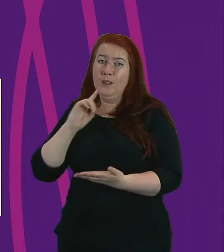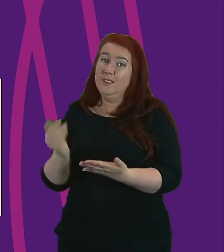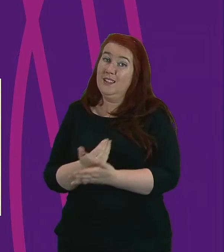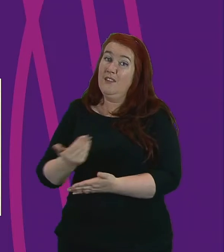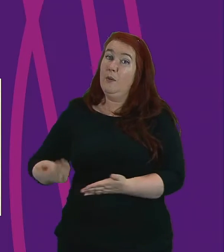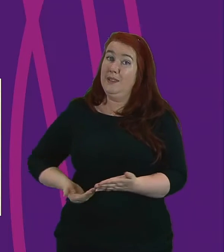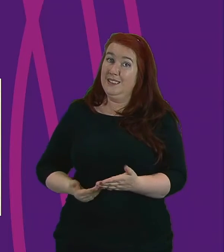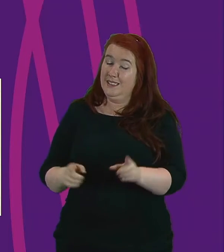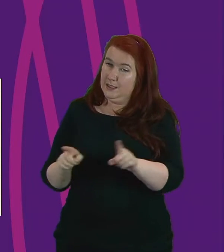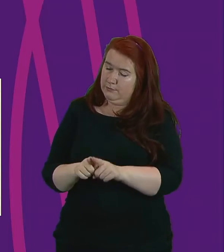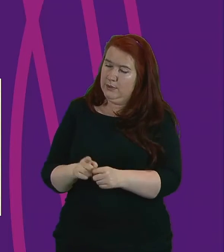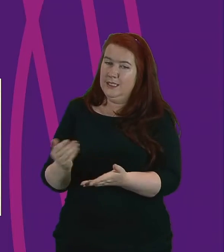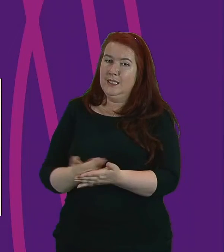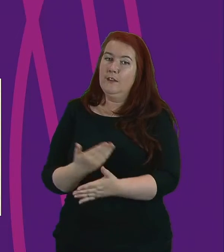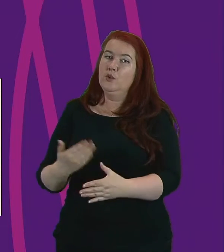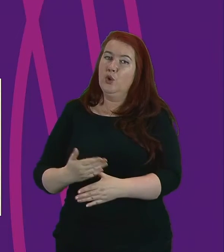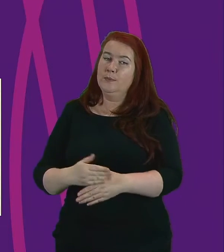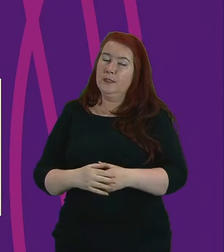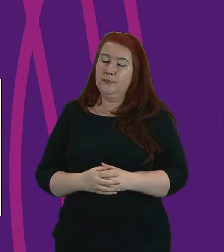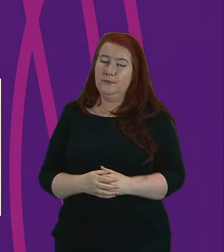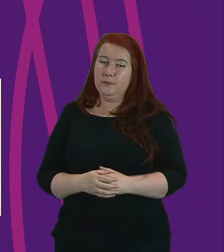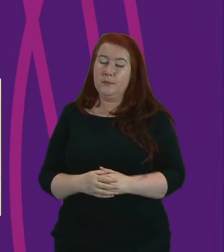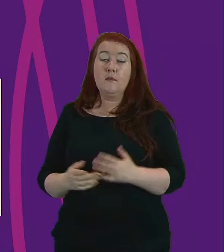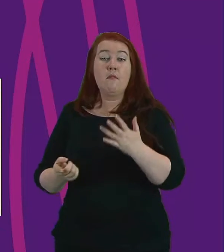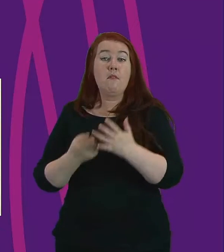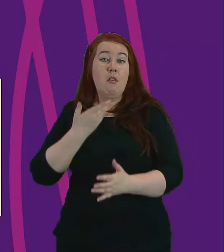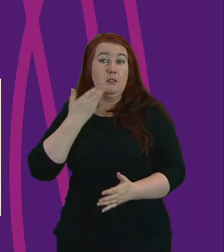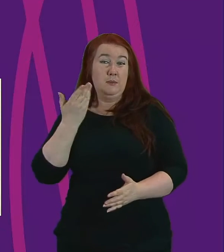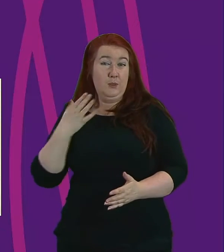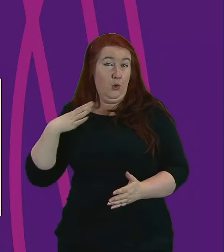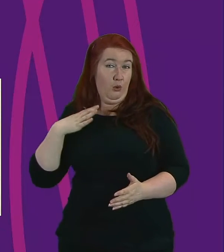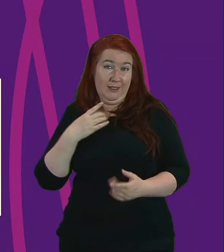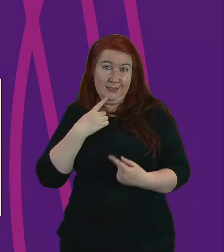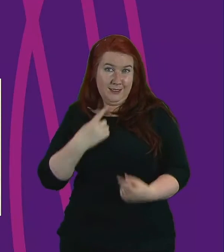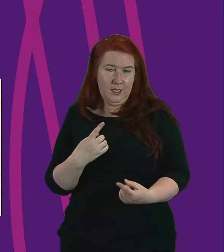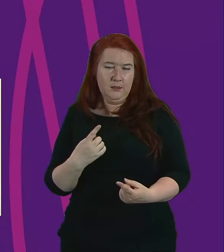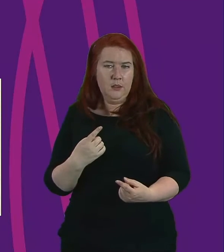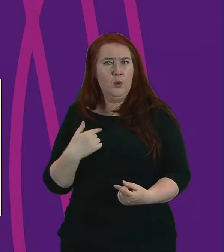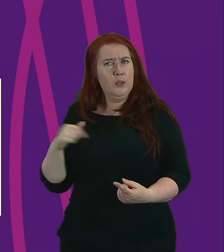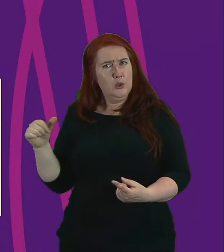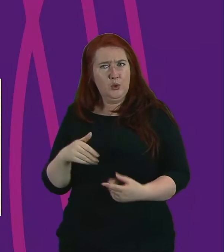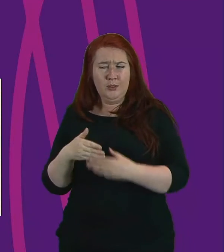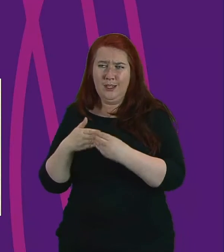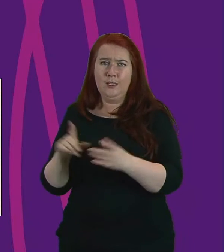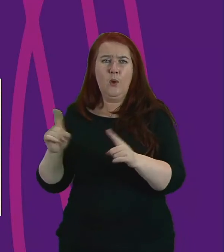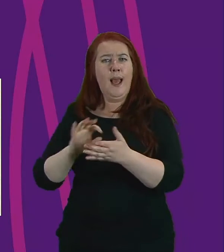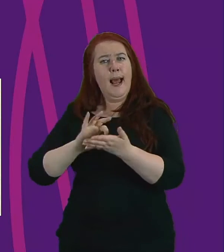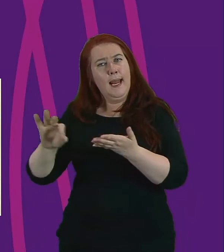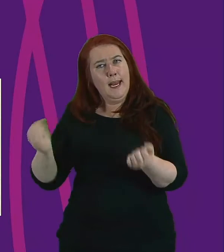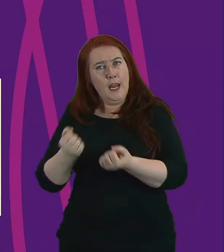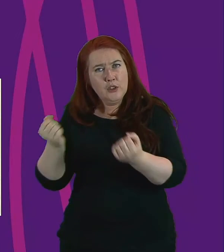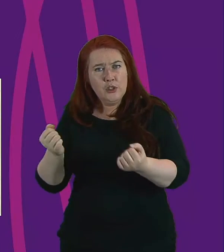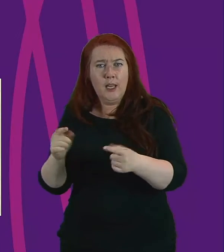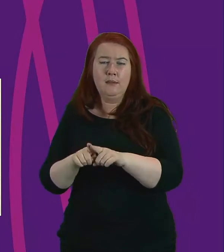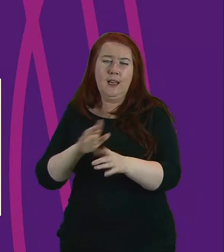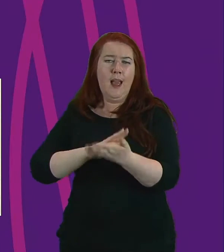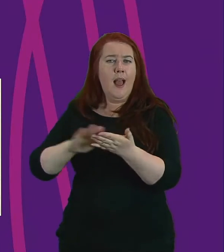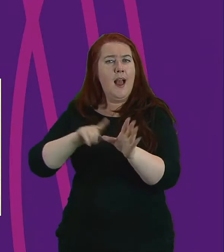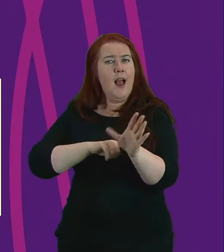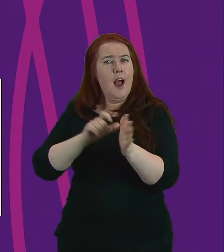jobs. And, as other speakers have already mentioned, we must lead the development of clean energy and new technologies, such as hydrogen and